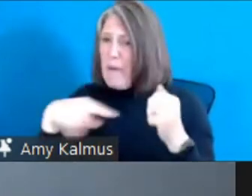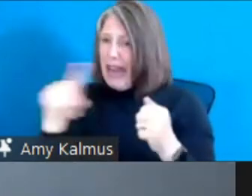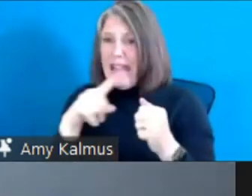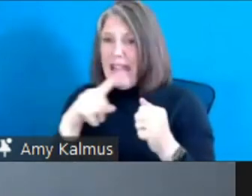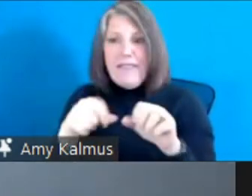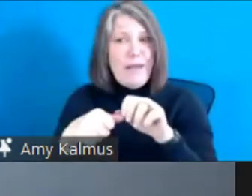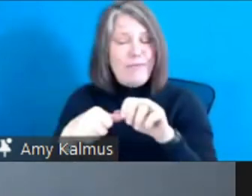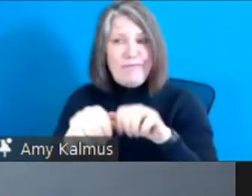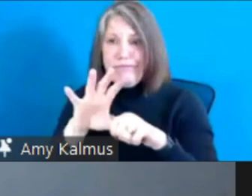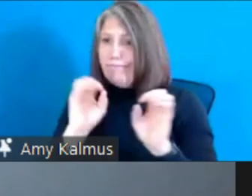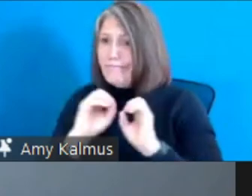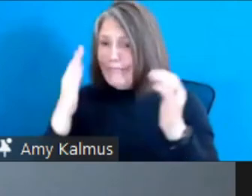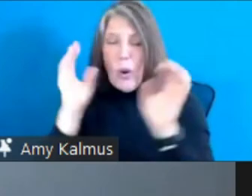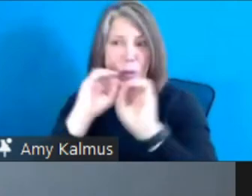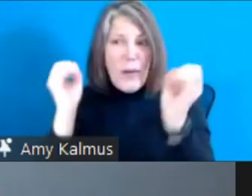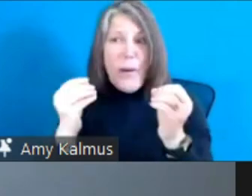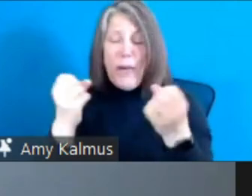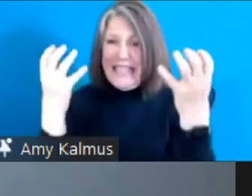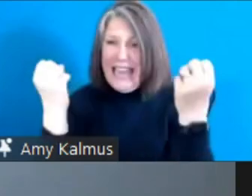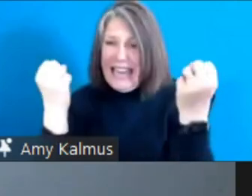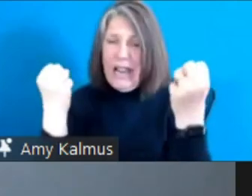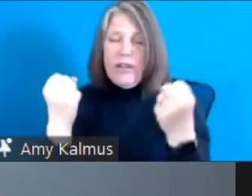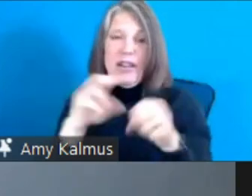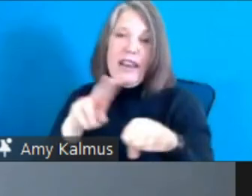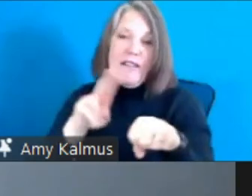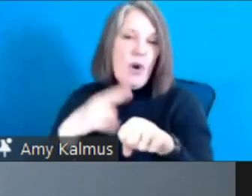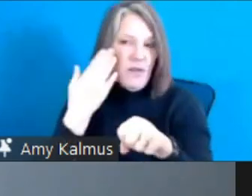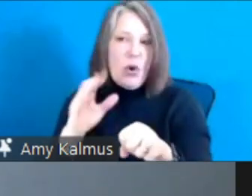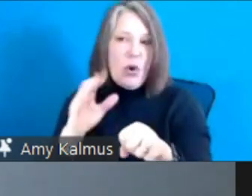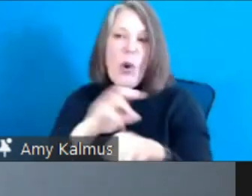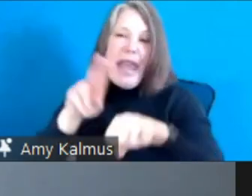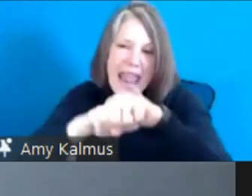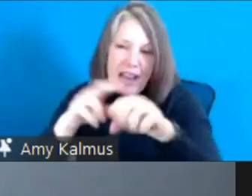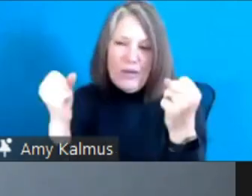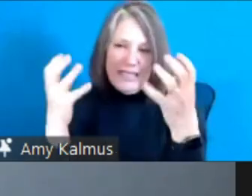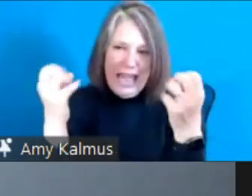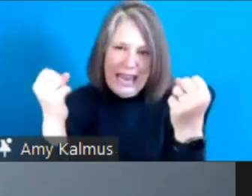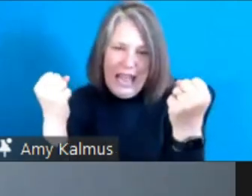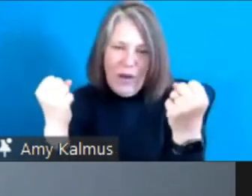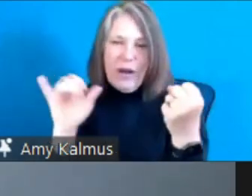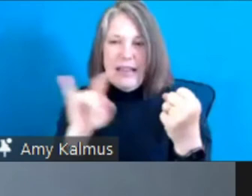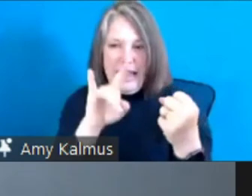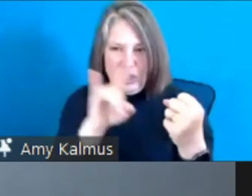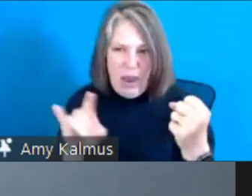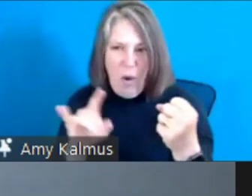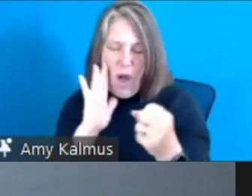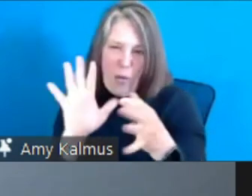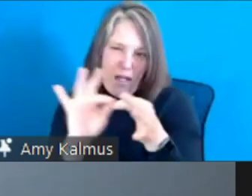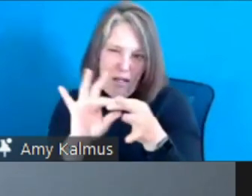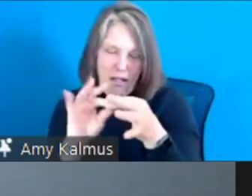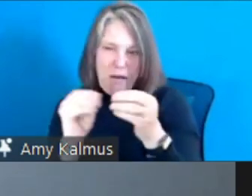language and of course do not know natural sign language, in which Shairong will talk more